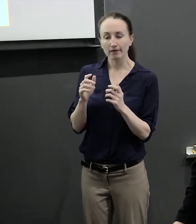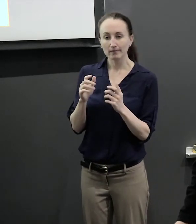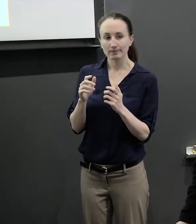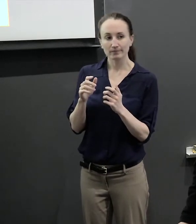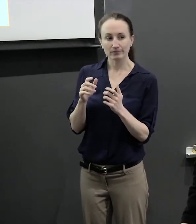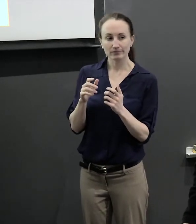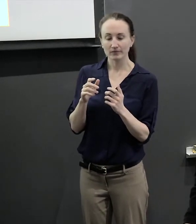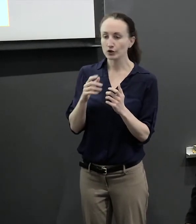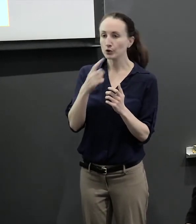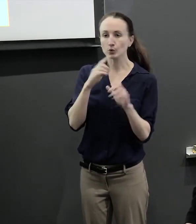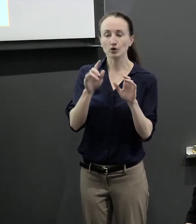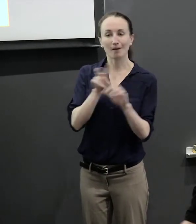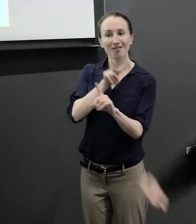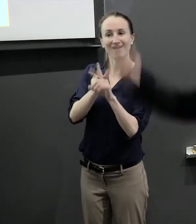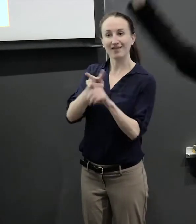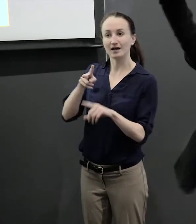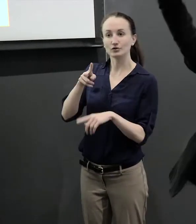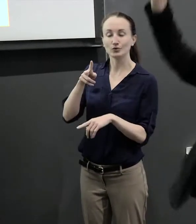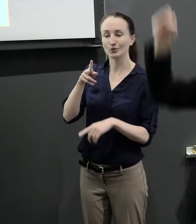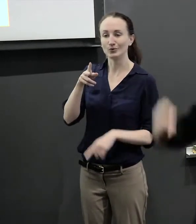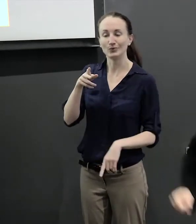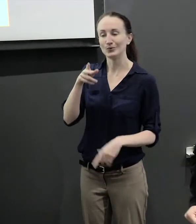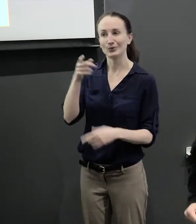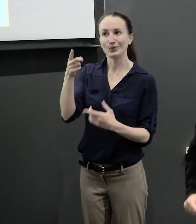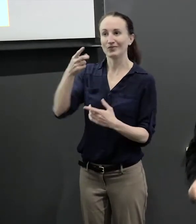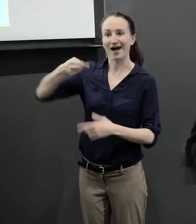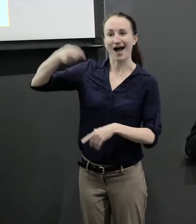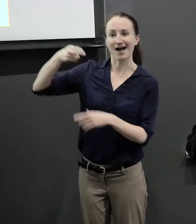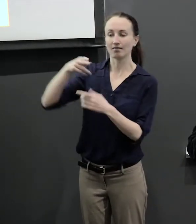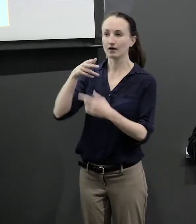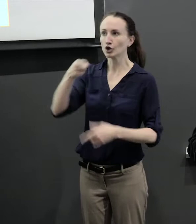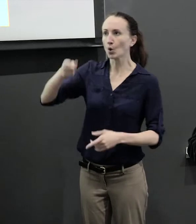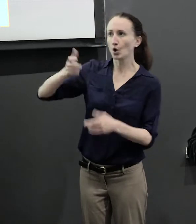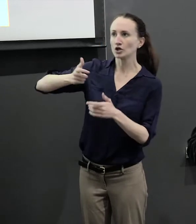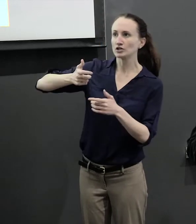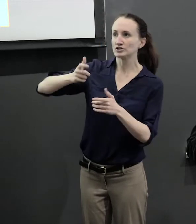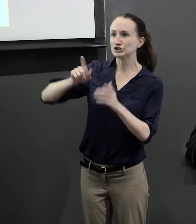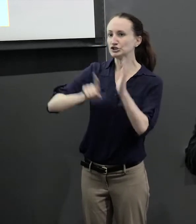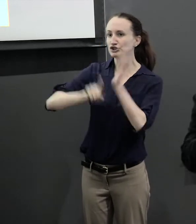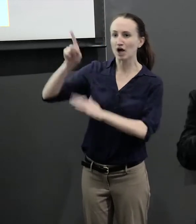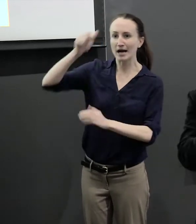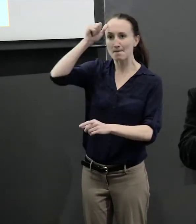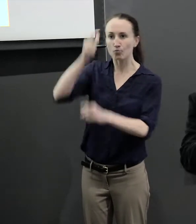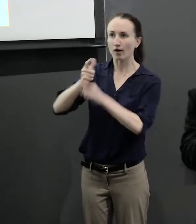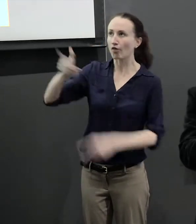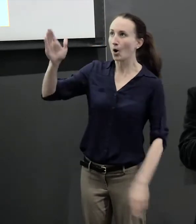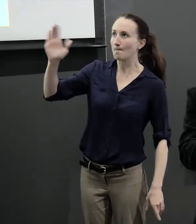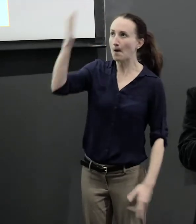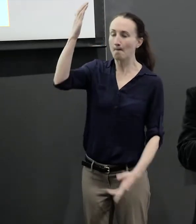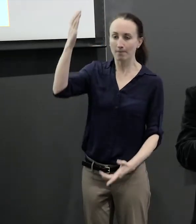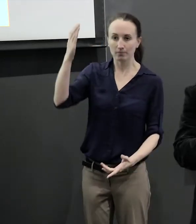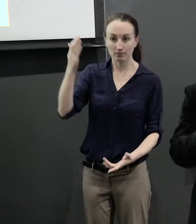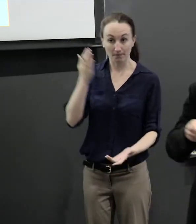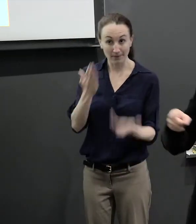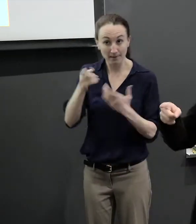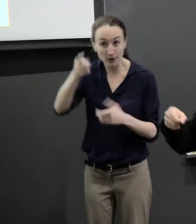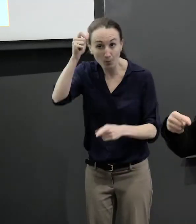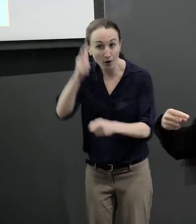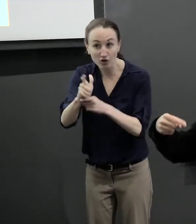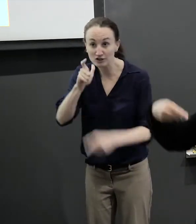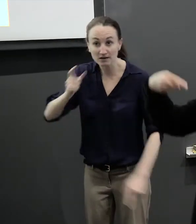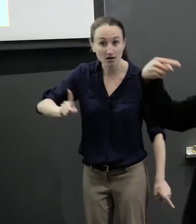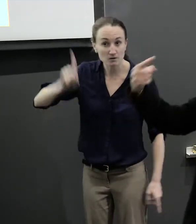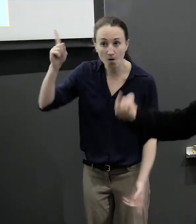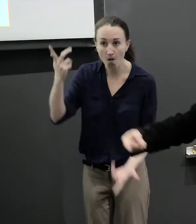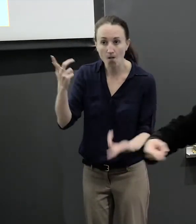locus thing. You could say your giant brother, I'm gonna, and then you too. And you might not be a giant at all. Okay, and so now